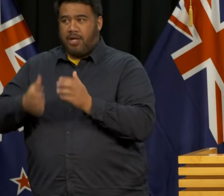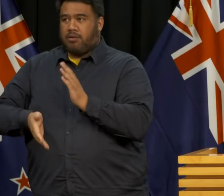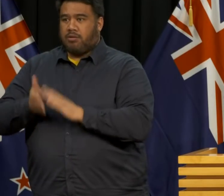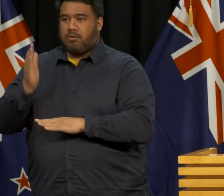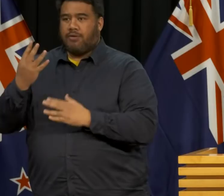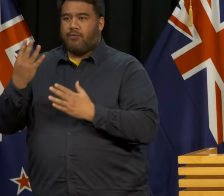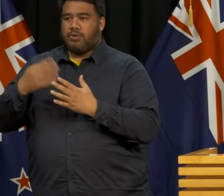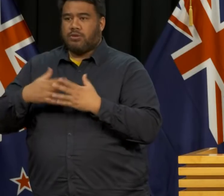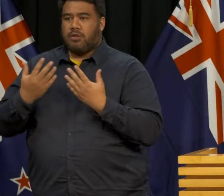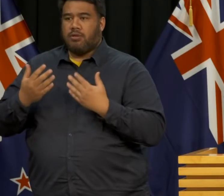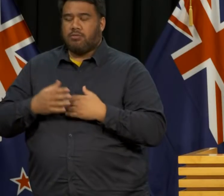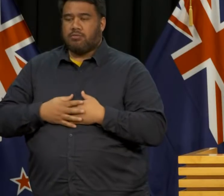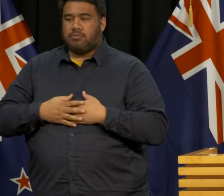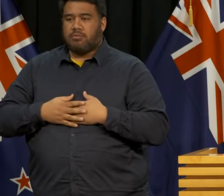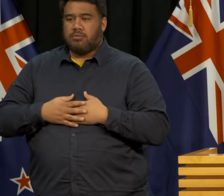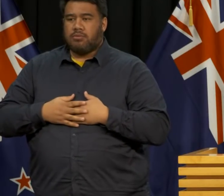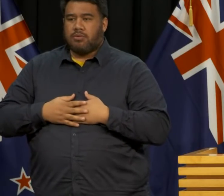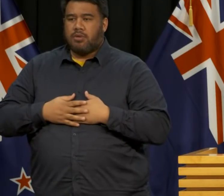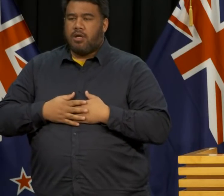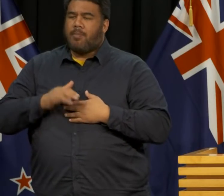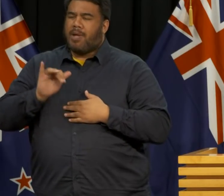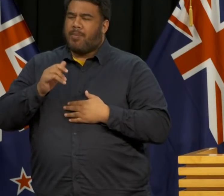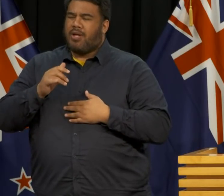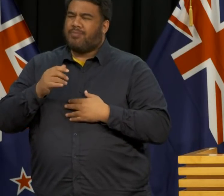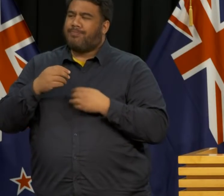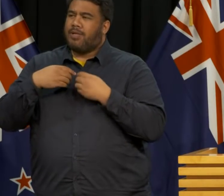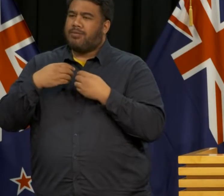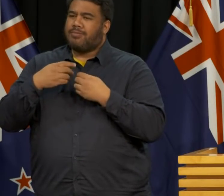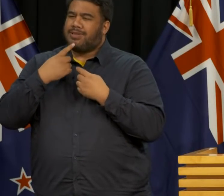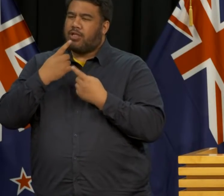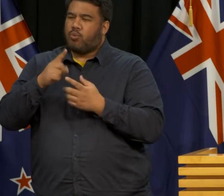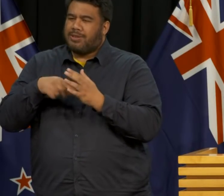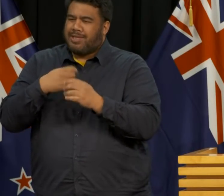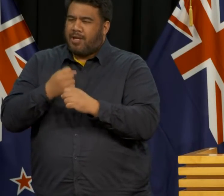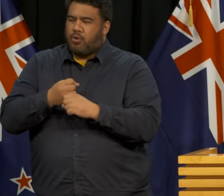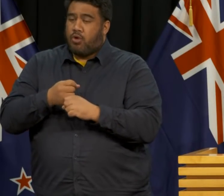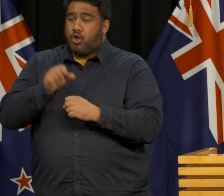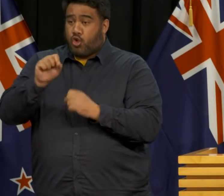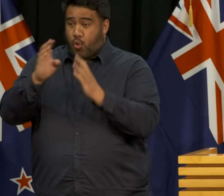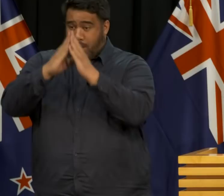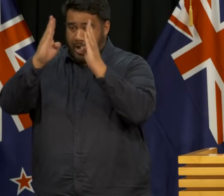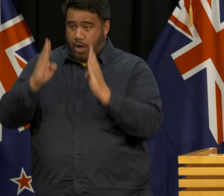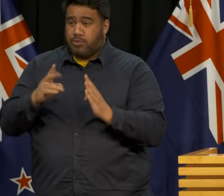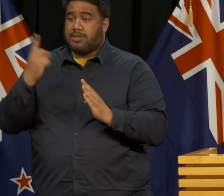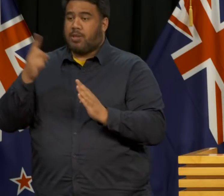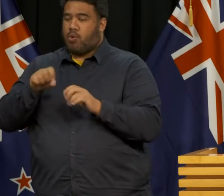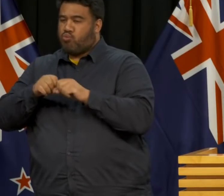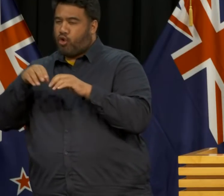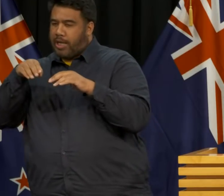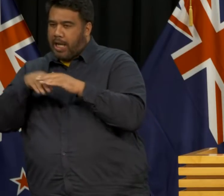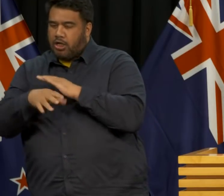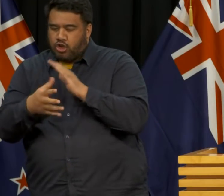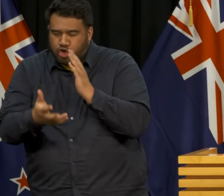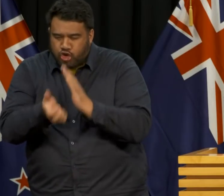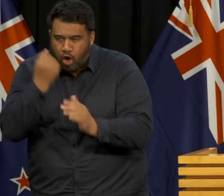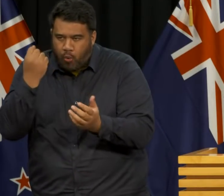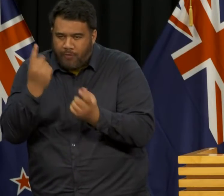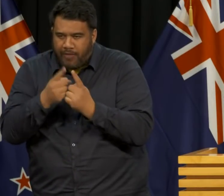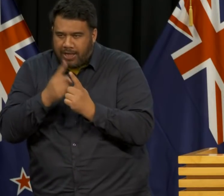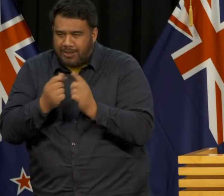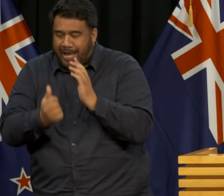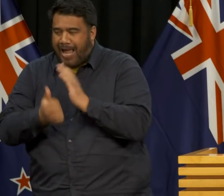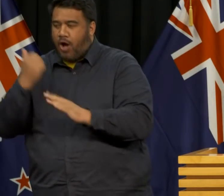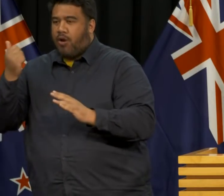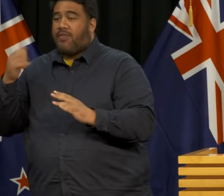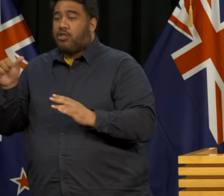I'd perhaps give you a bit of an analogy though. If someone broke into your house and stole all of your stuff and then turned around and said, well, you should have had